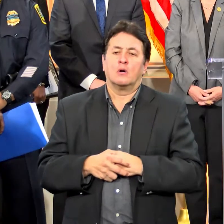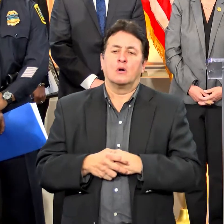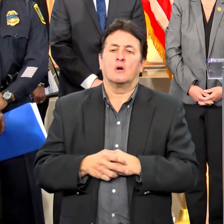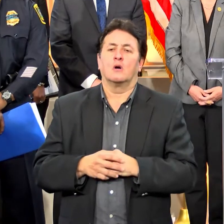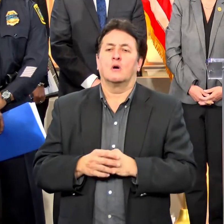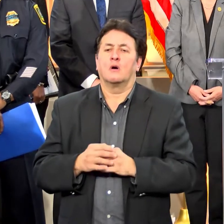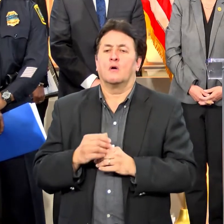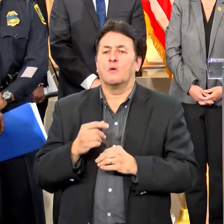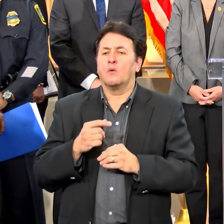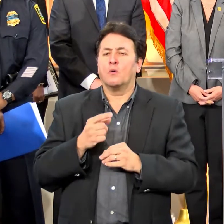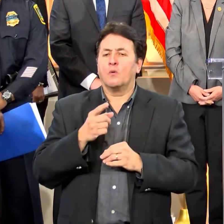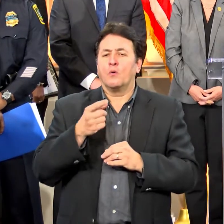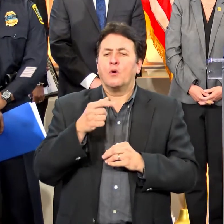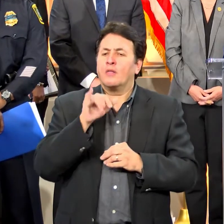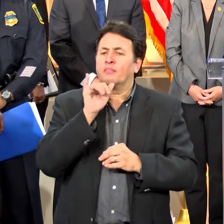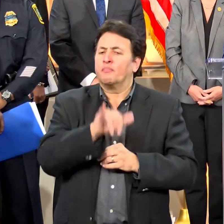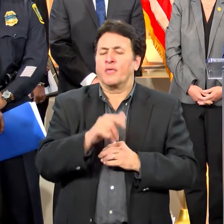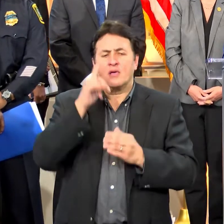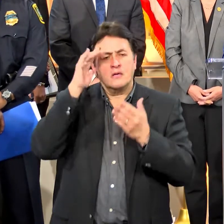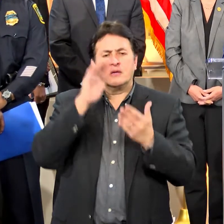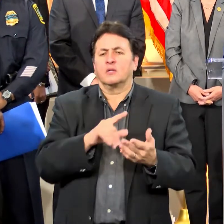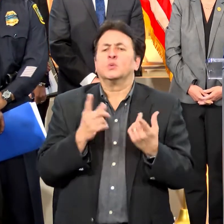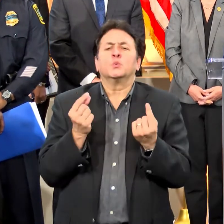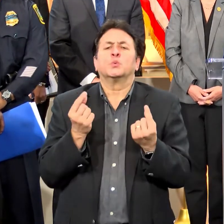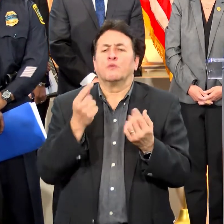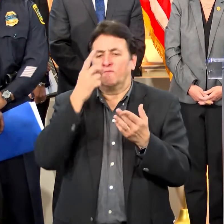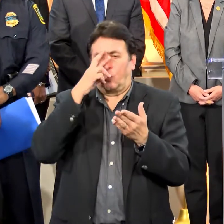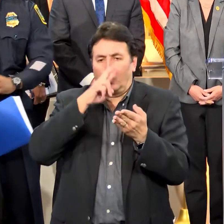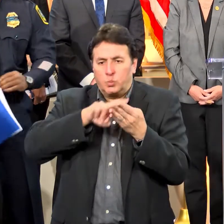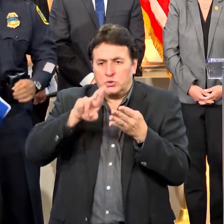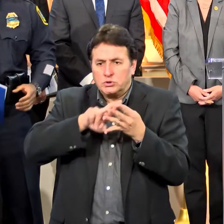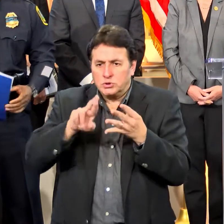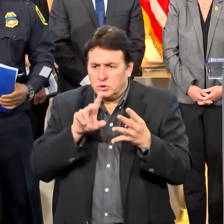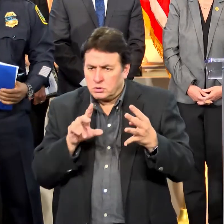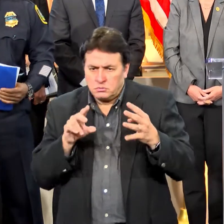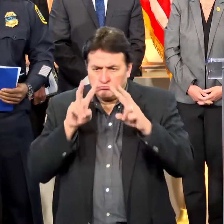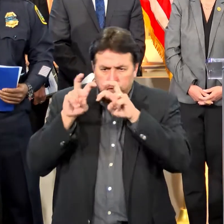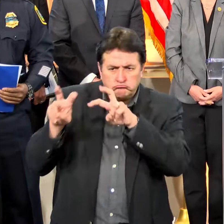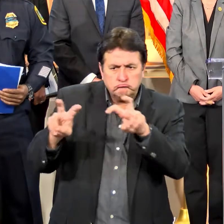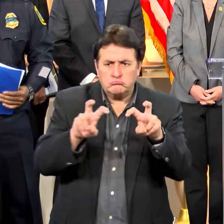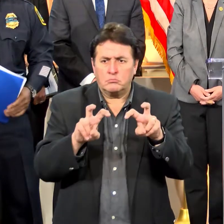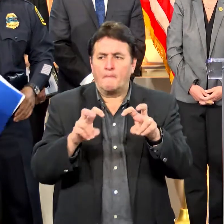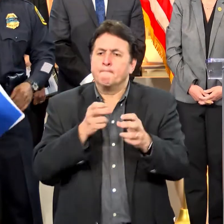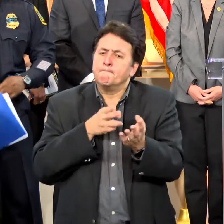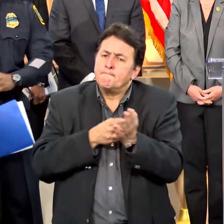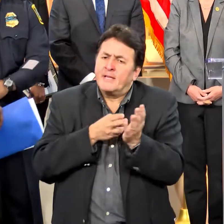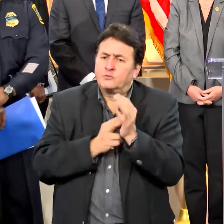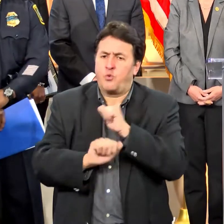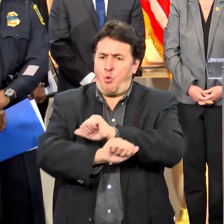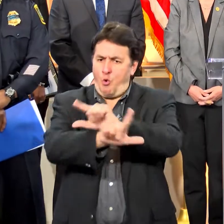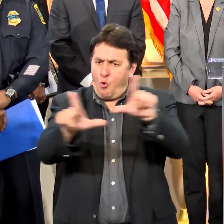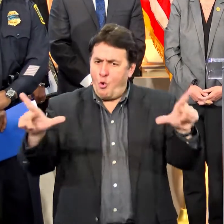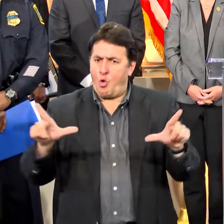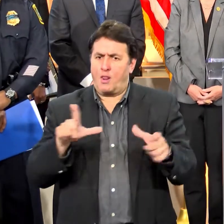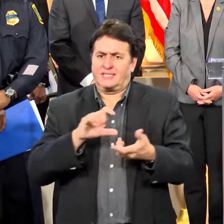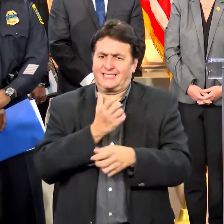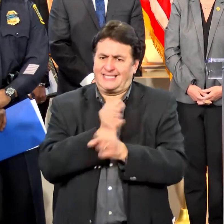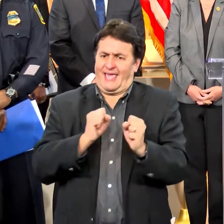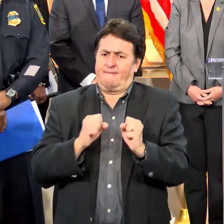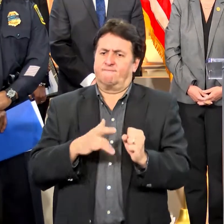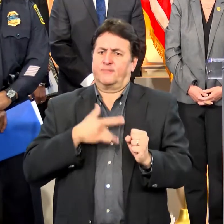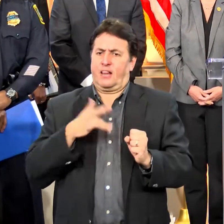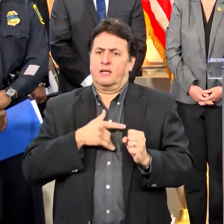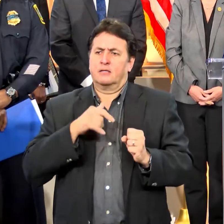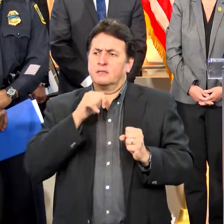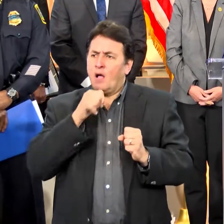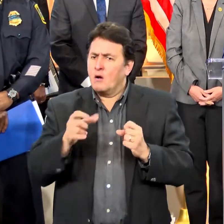research-based strategies to improve public safety and reduce the harms caused by violent crime. In this